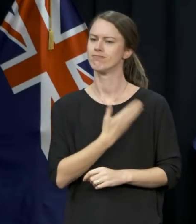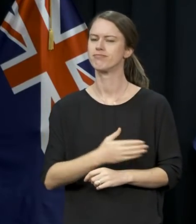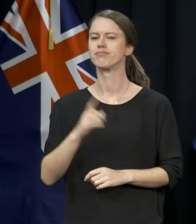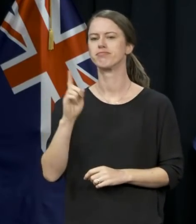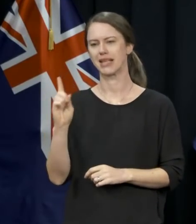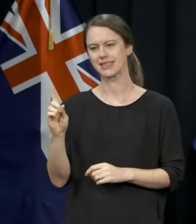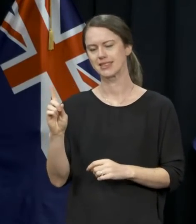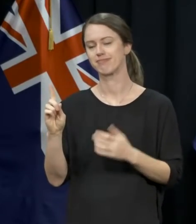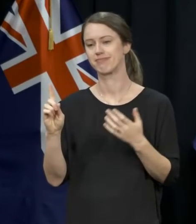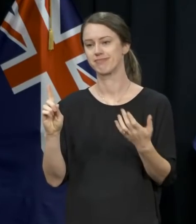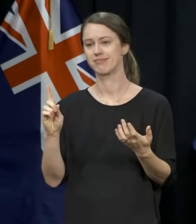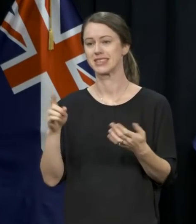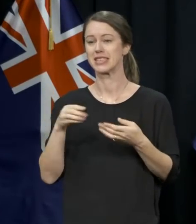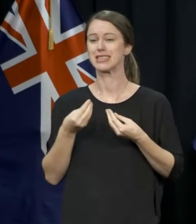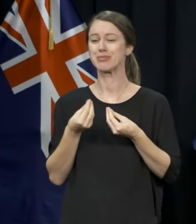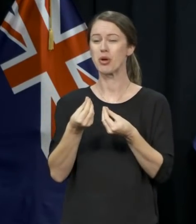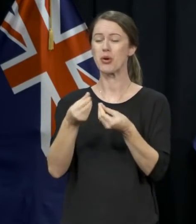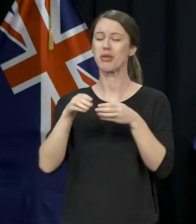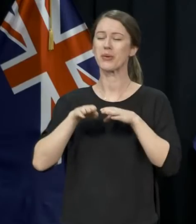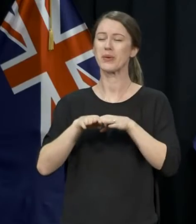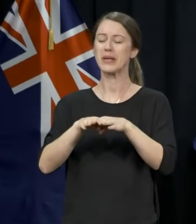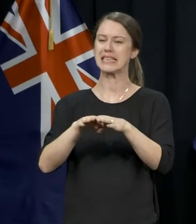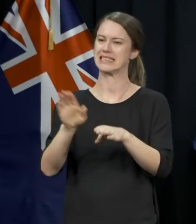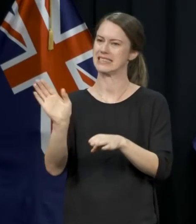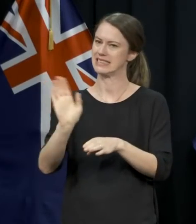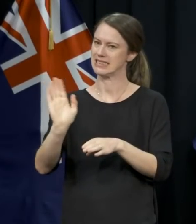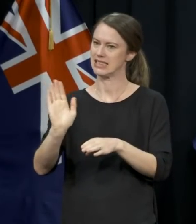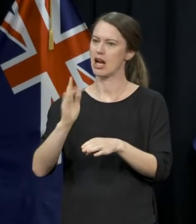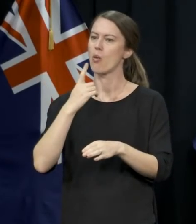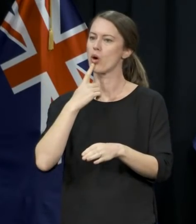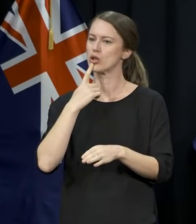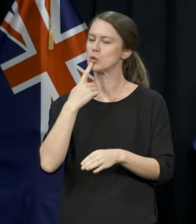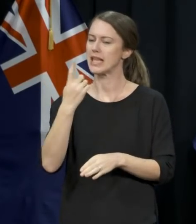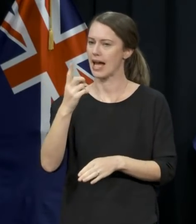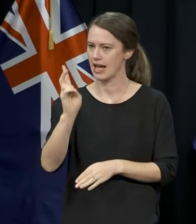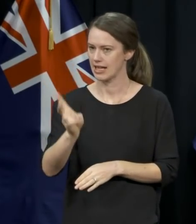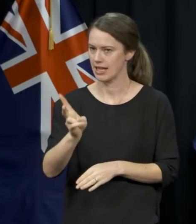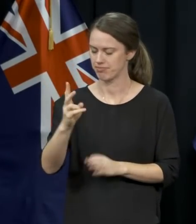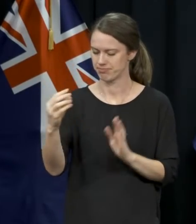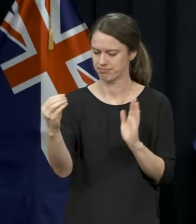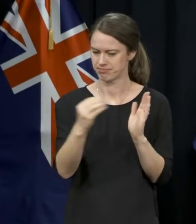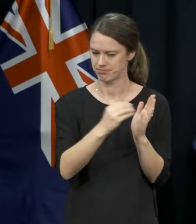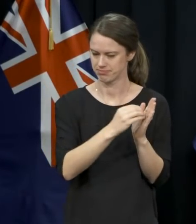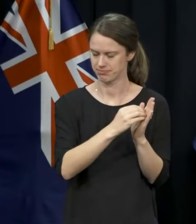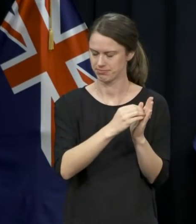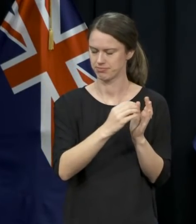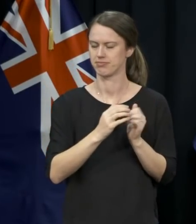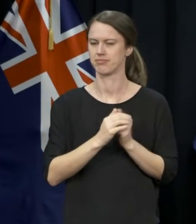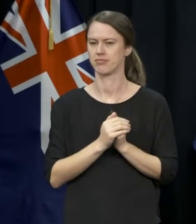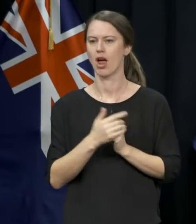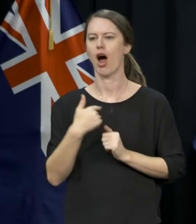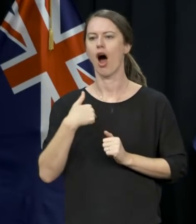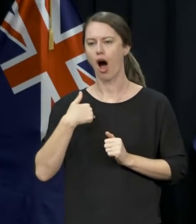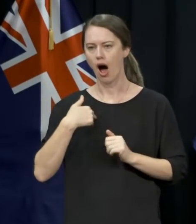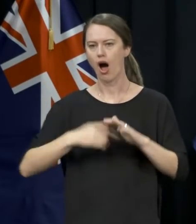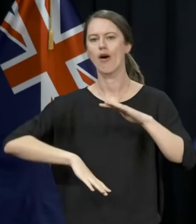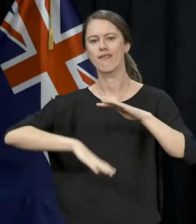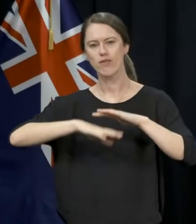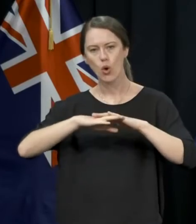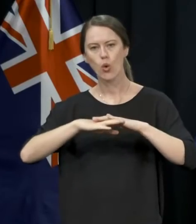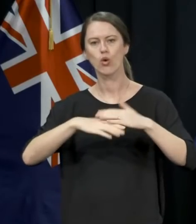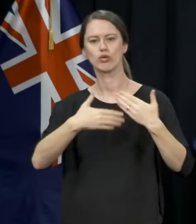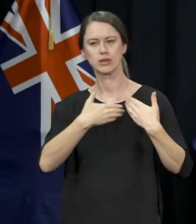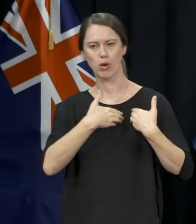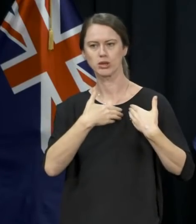But it has not all been plain sailing, and I wish to put on record again that I take full responsibility for the